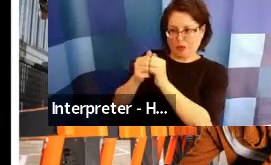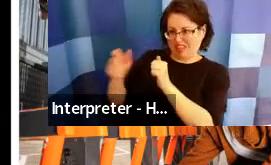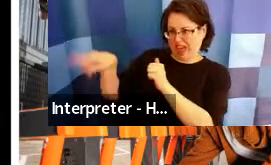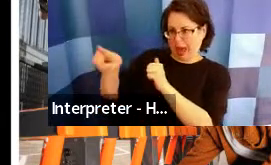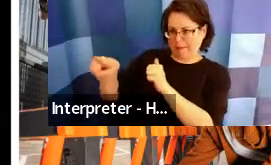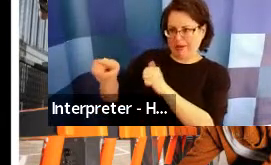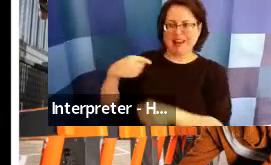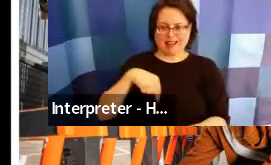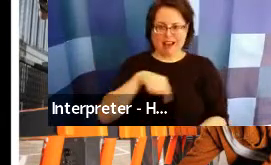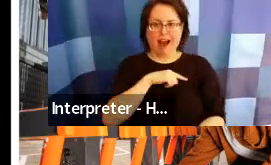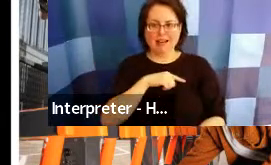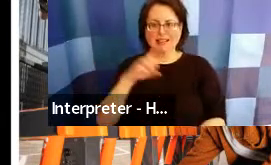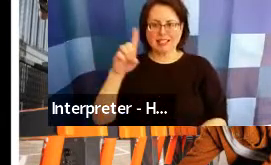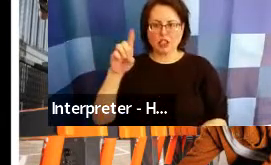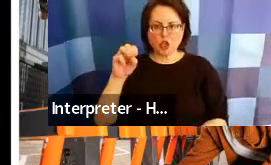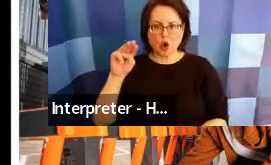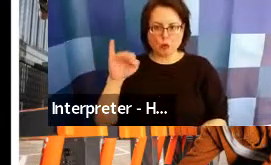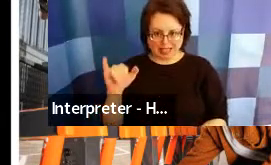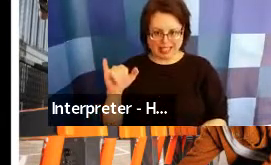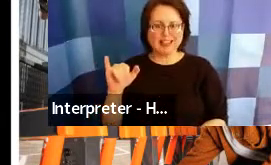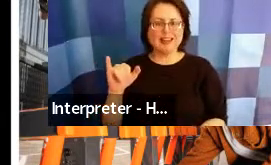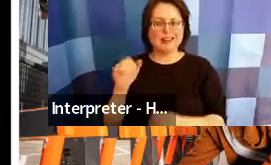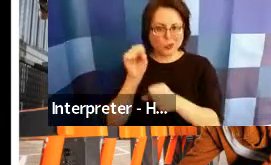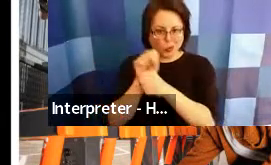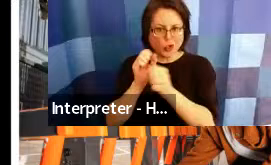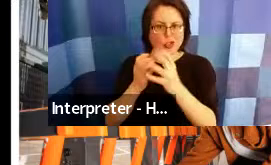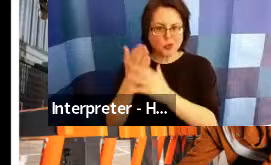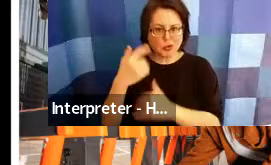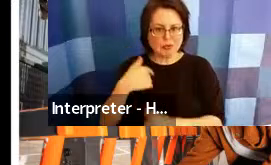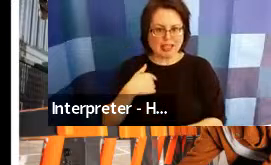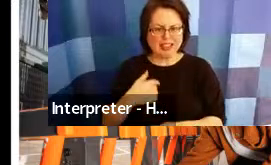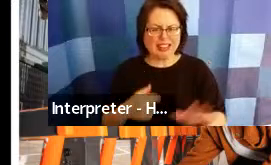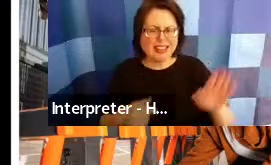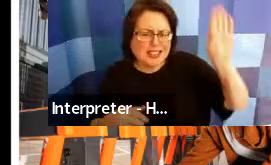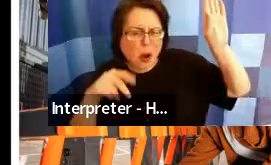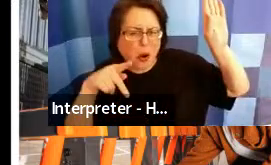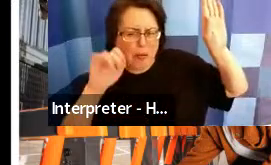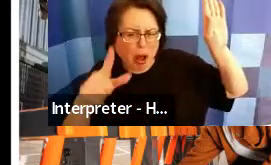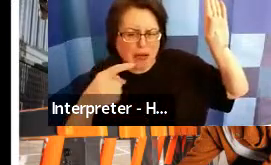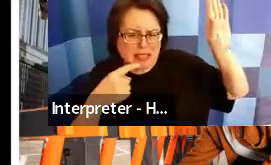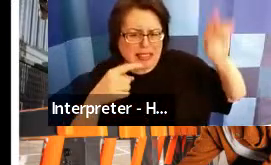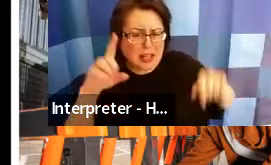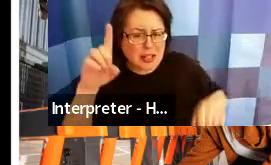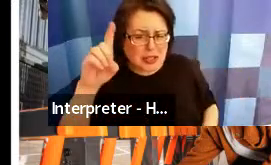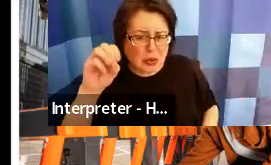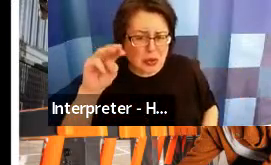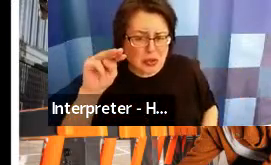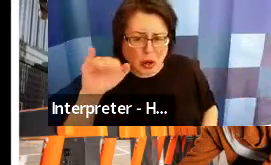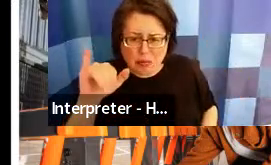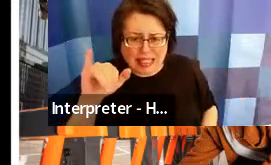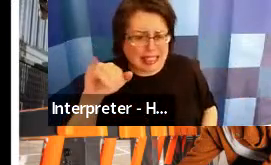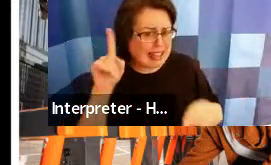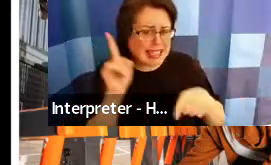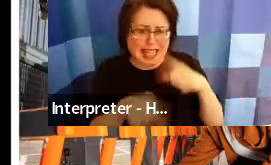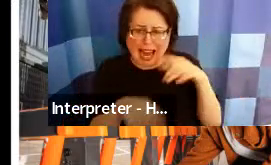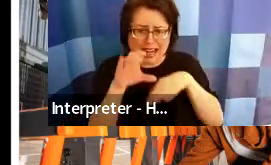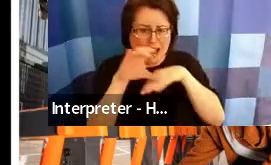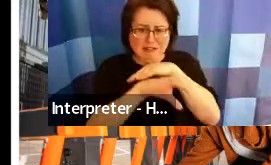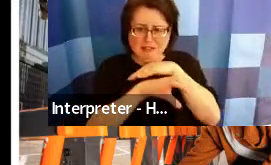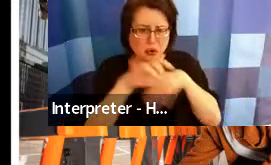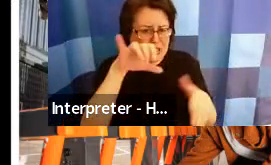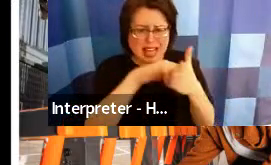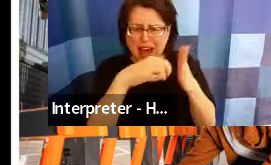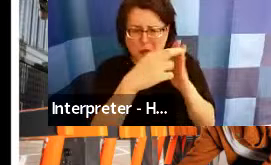SPIN. So my assertion is that DOMI lacks the infrastructure to enforce this, and